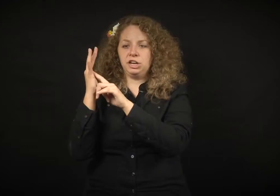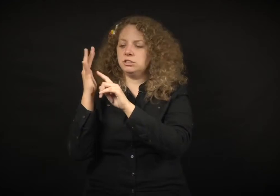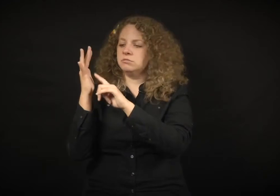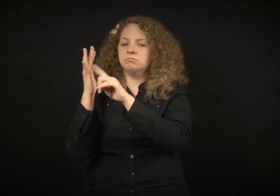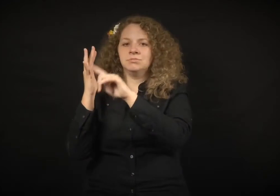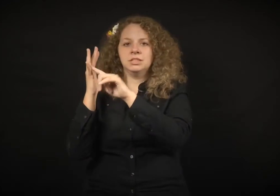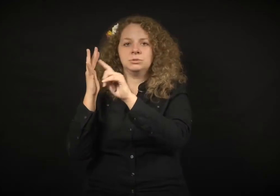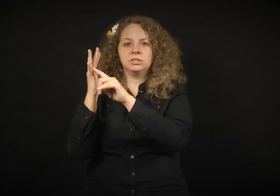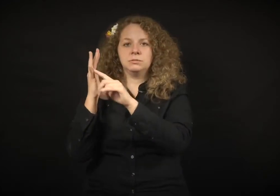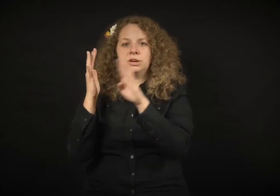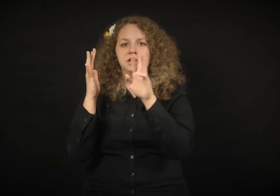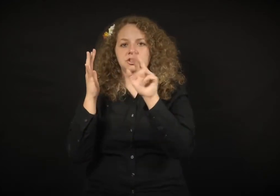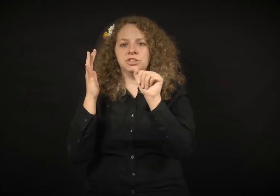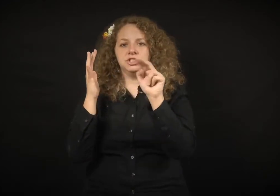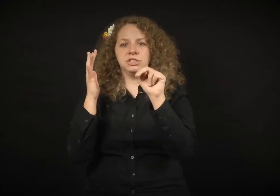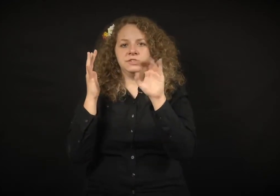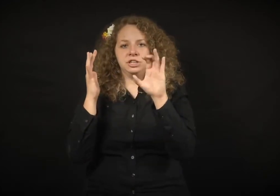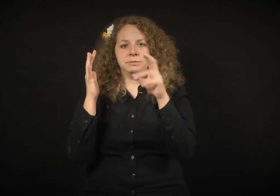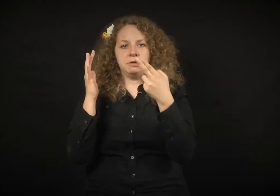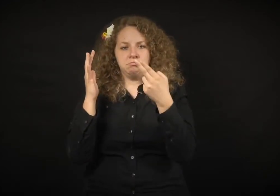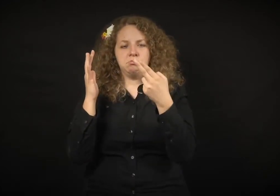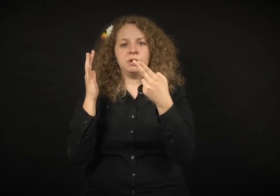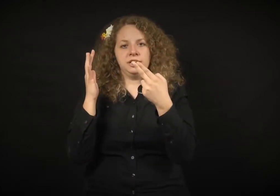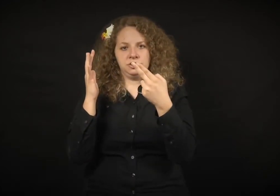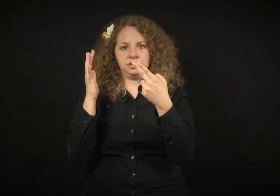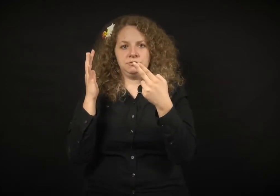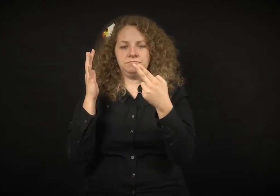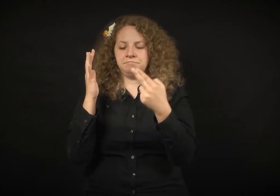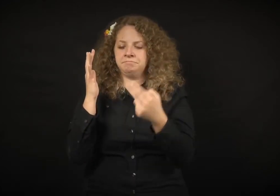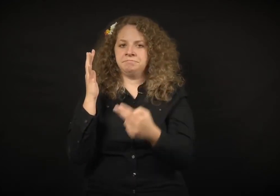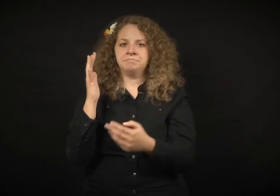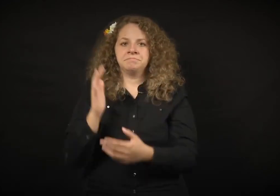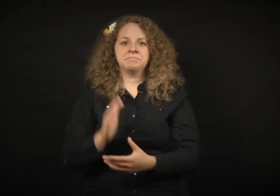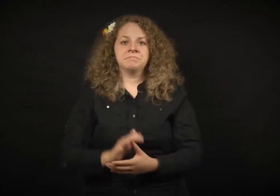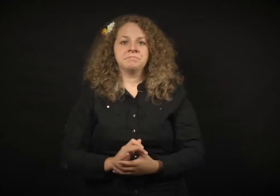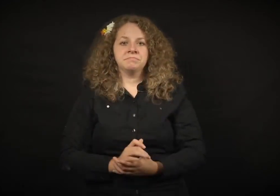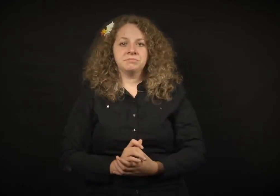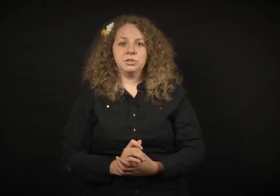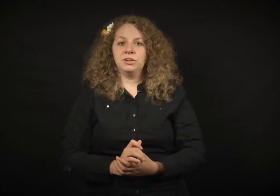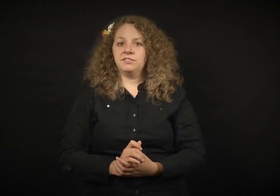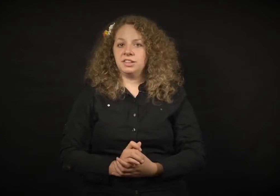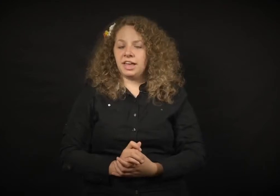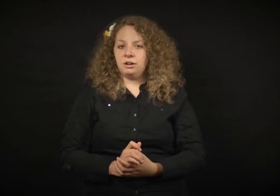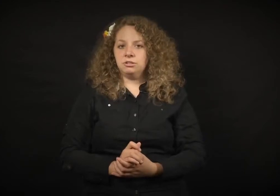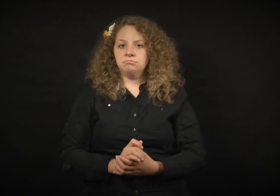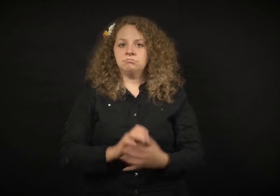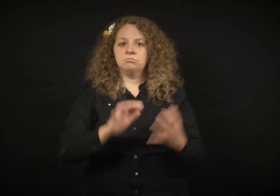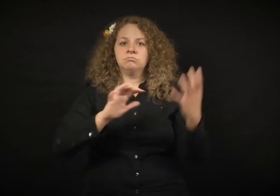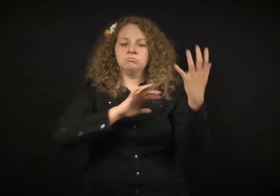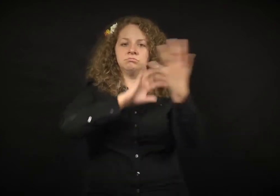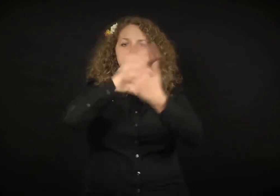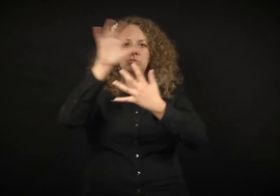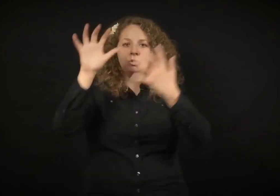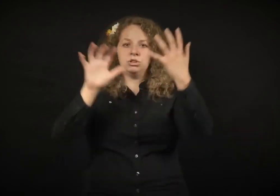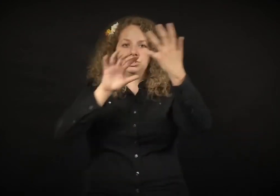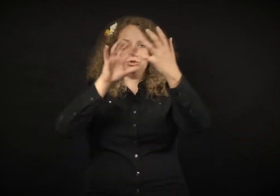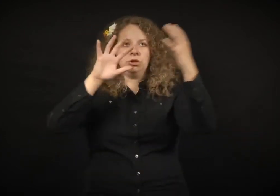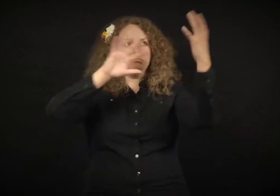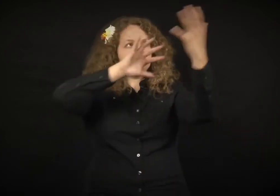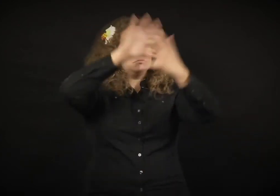fingers. This one's a branch, and then just fingerspell, branch. You have cloud or storm.